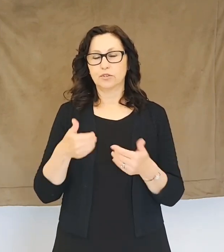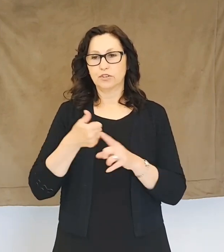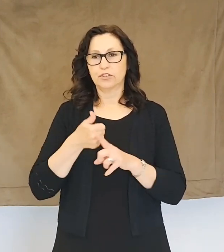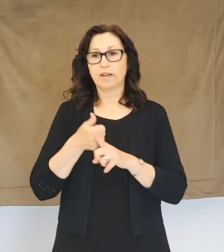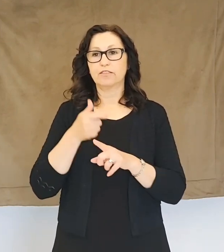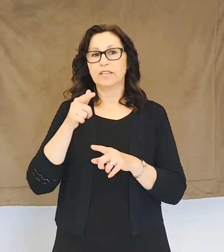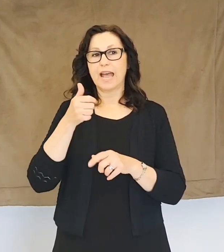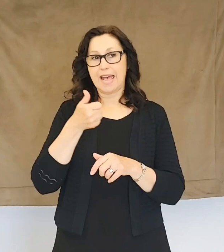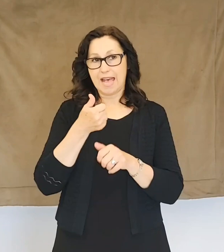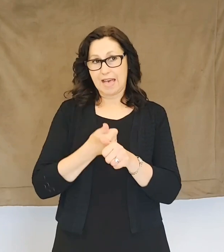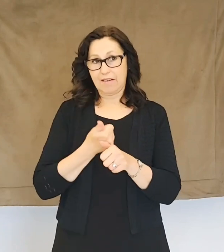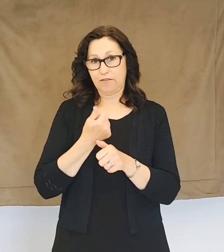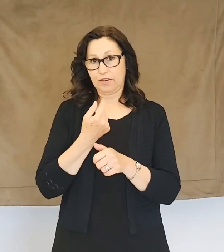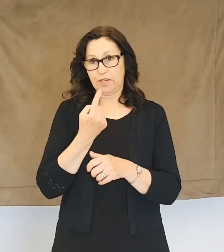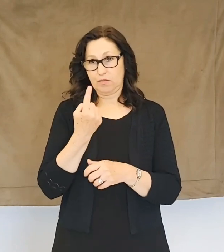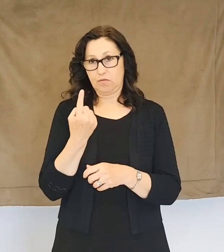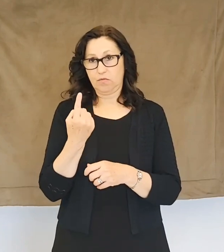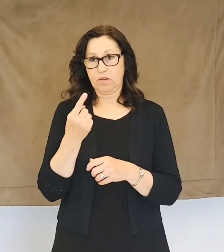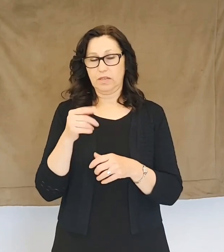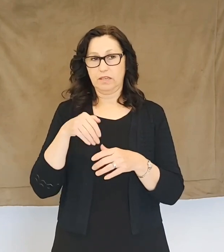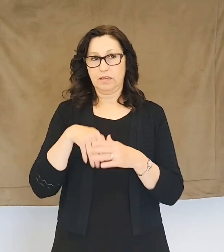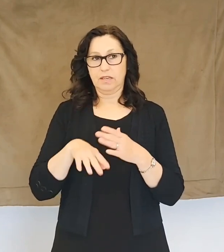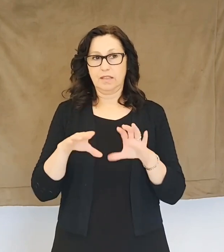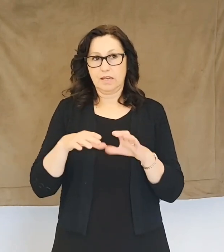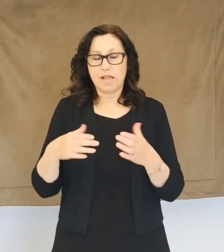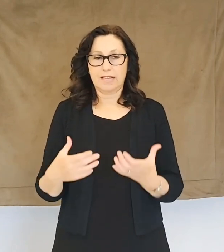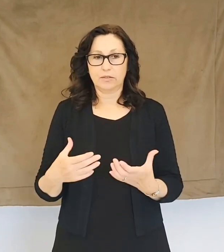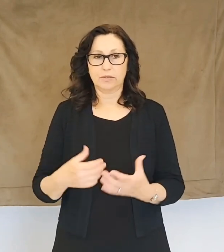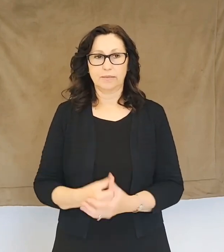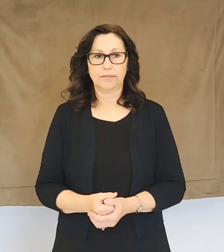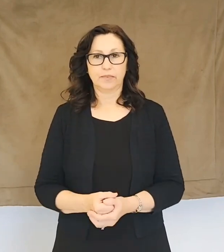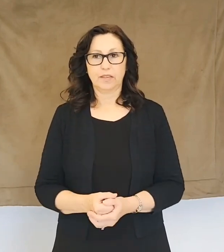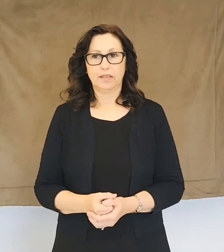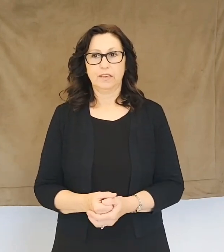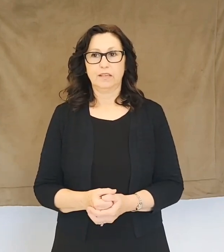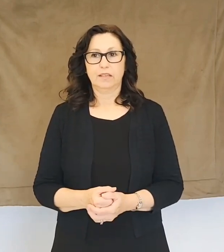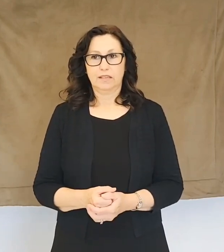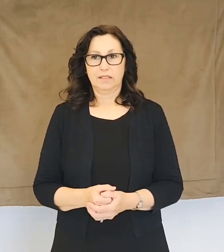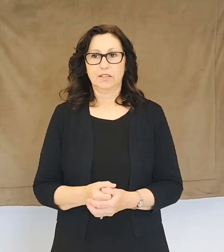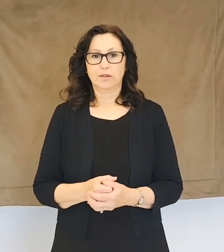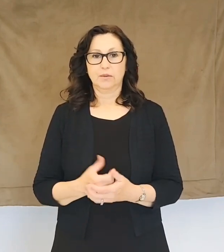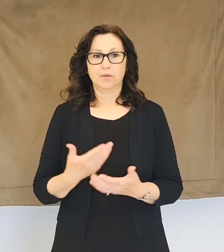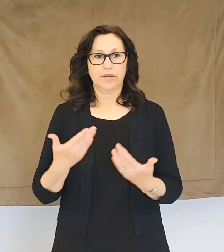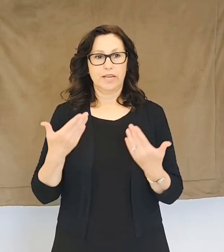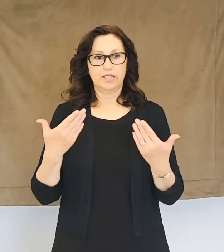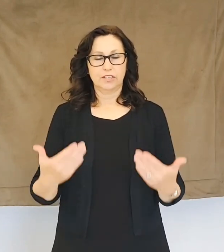introduce yourself to everyone in the classroom. So go ahead and do